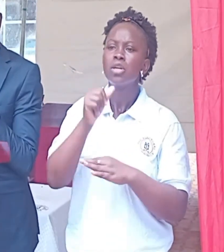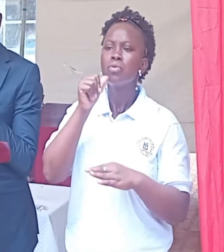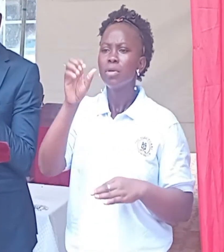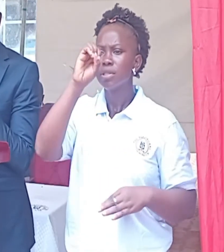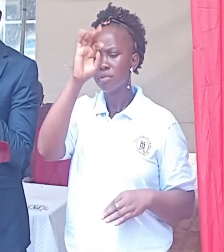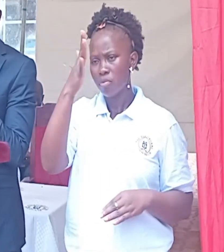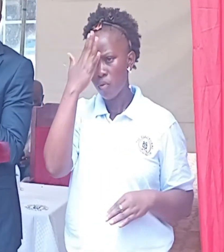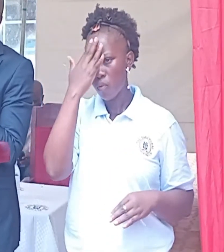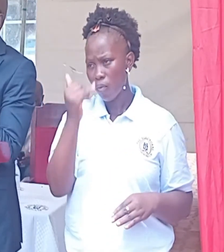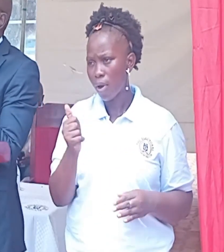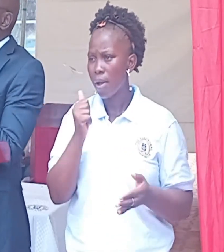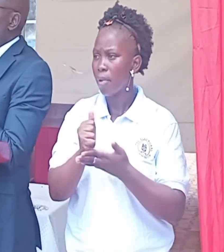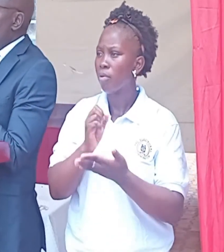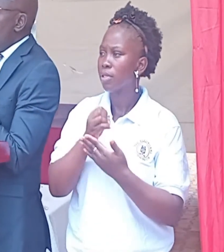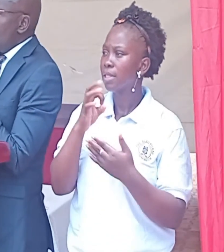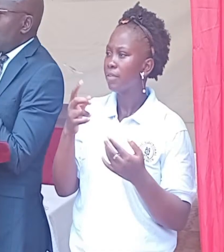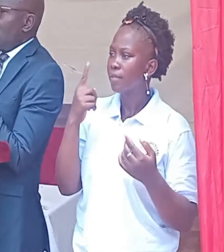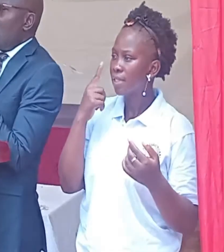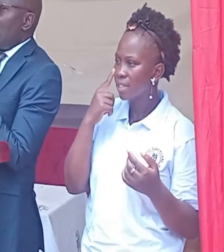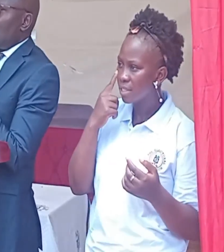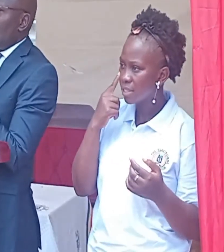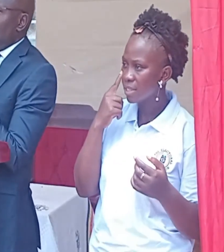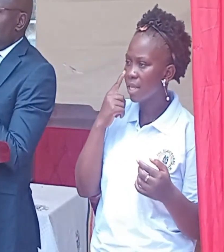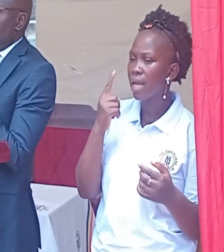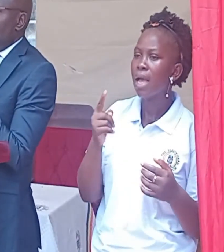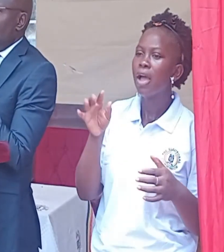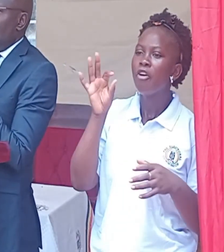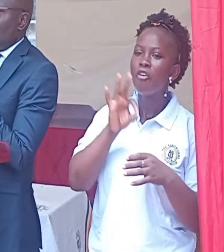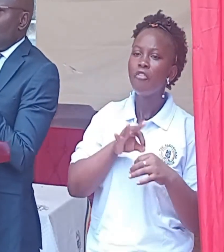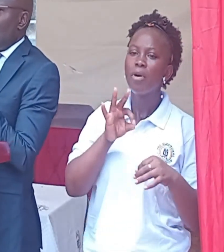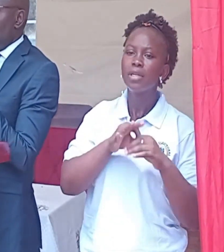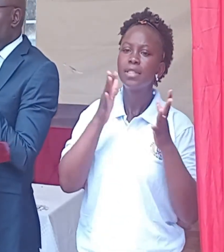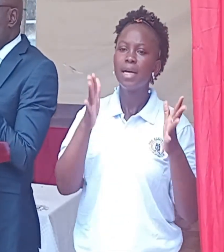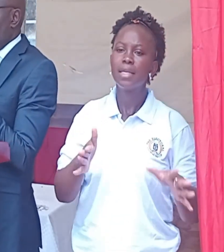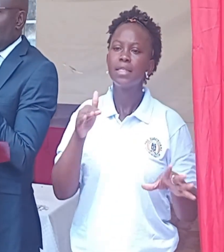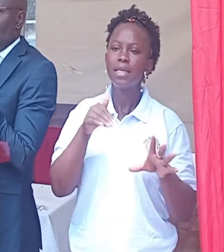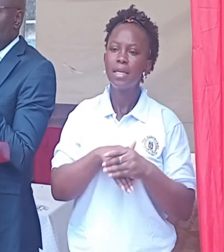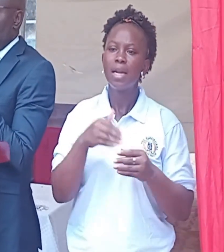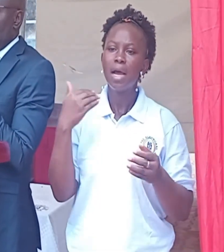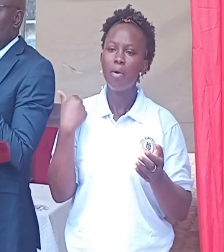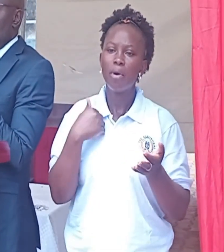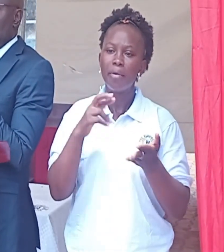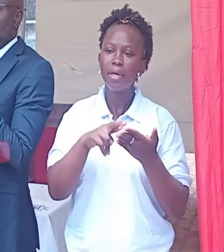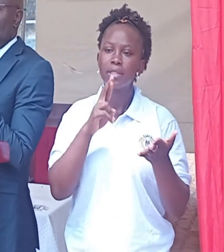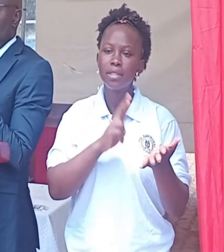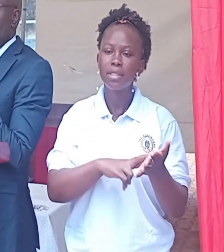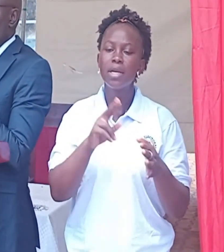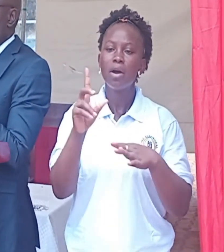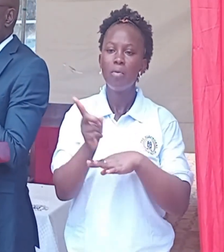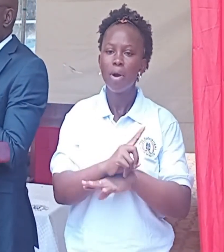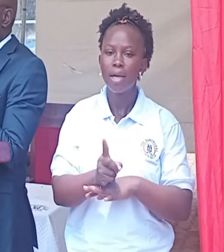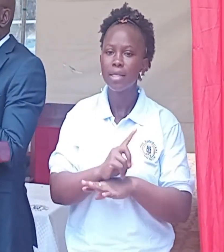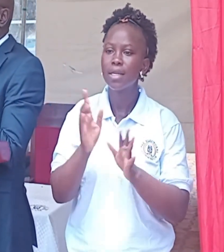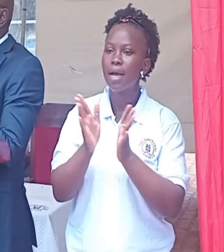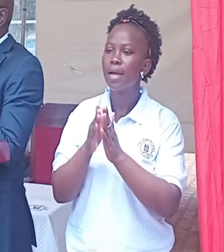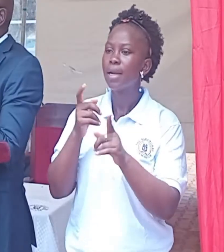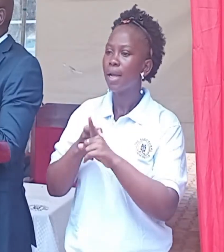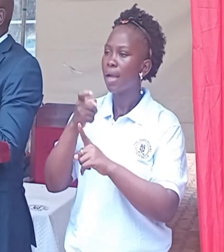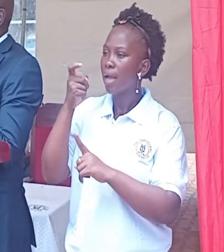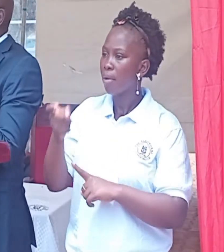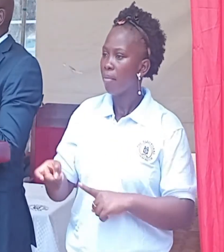nsonga bw'otunuulira ku bungi bw'abalonzi bwe tulina mu regista yaffe wakiso